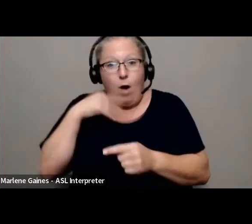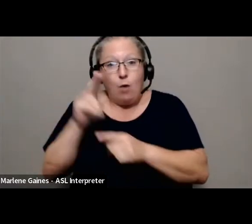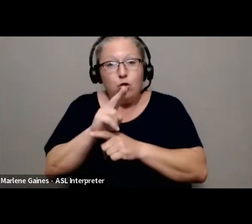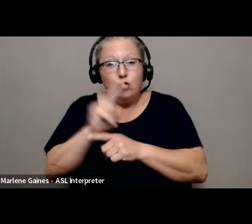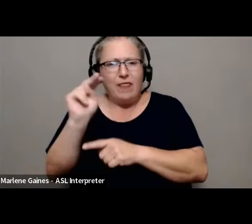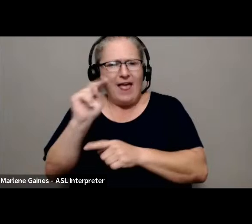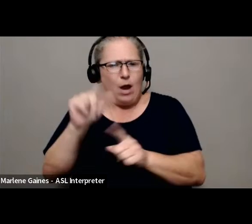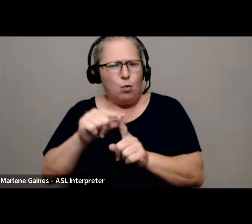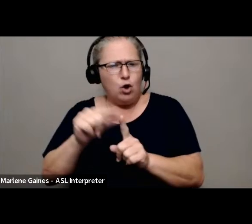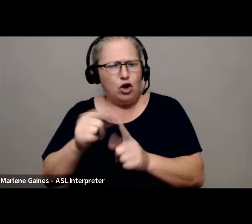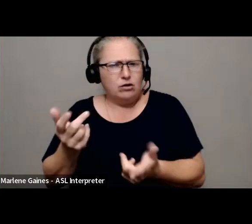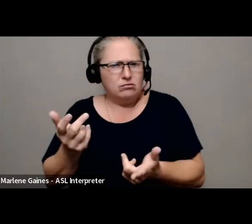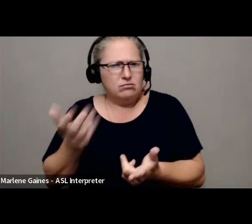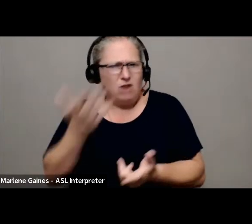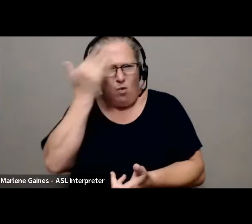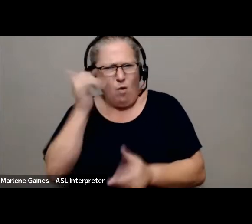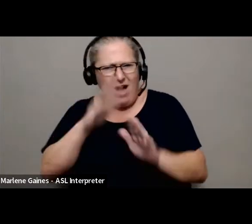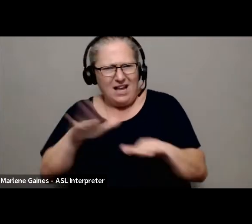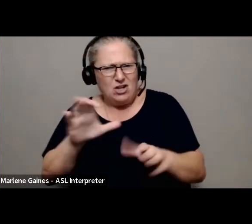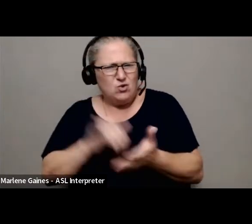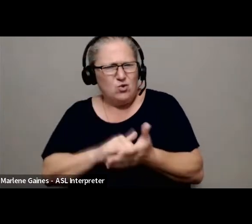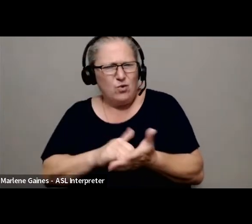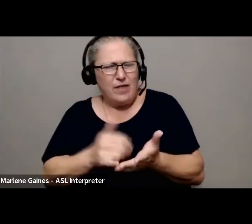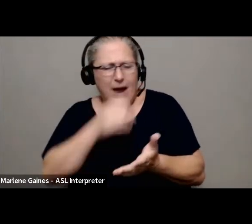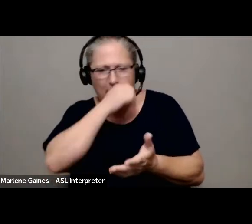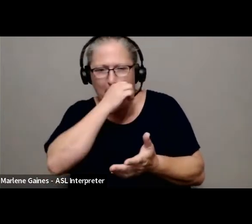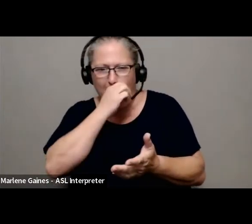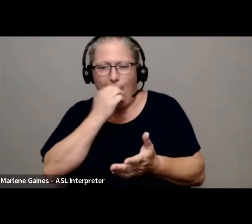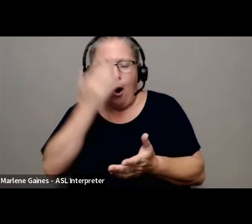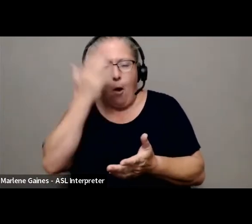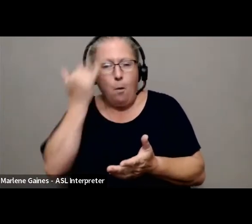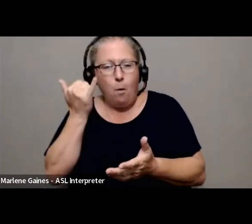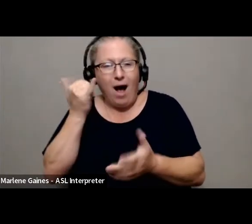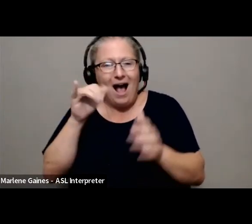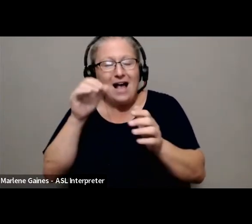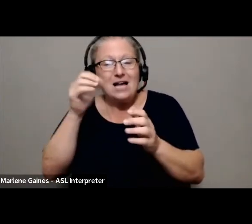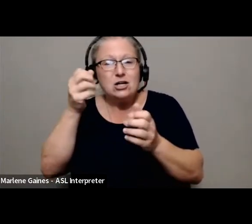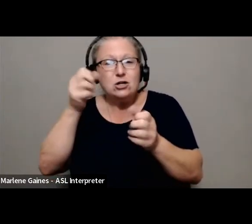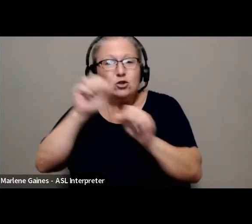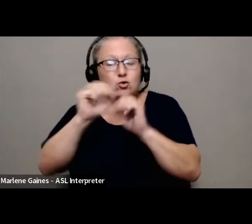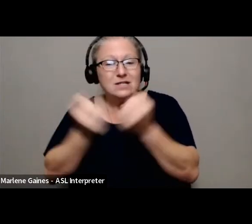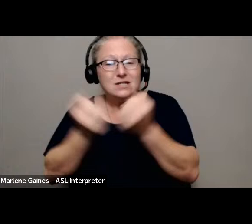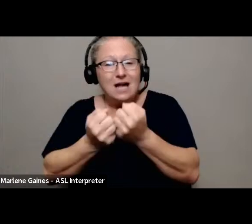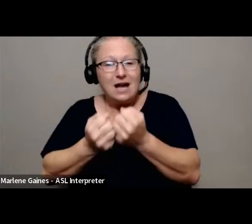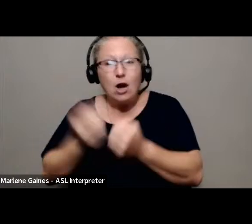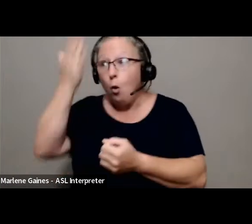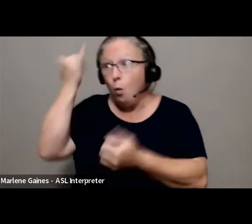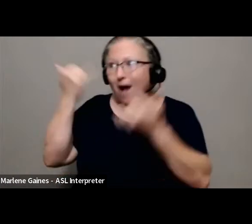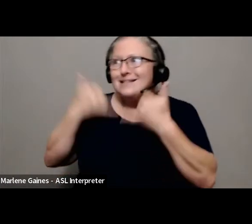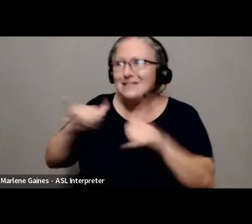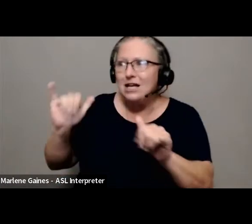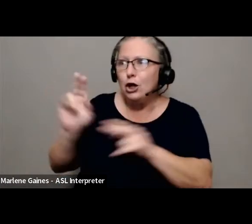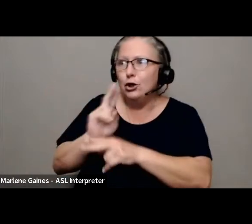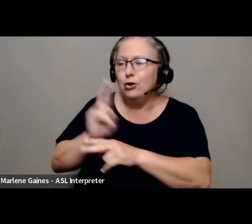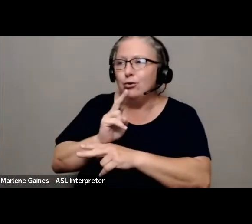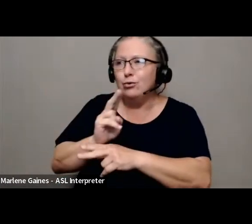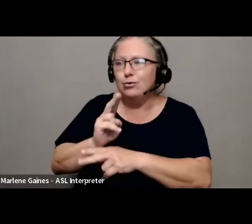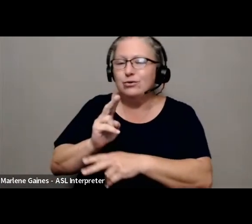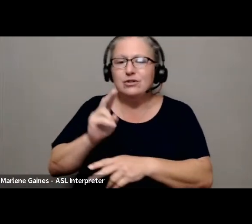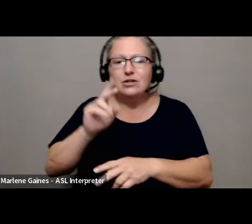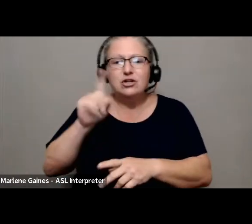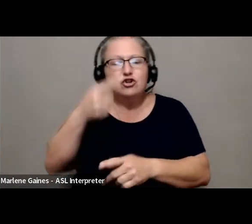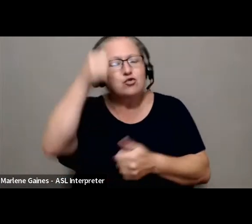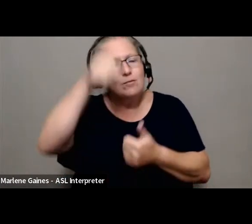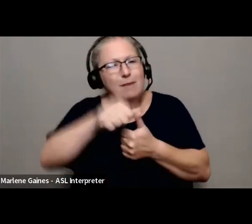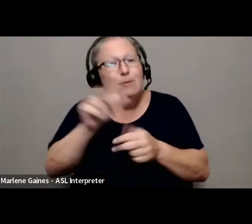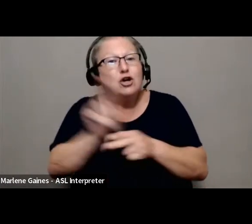N-word? You know, why do kids do that? Why is the society? Why is it still used? Why is it still used? Just remember that